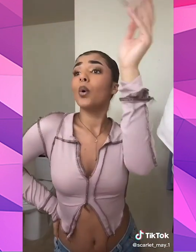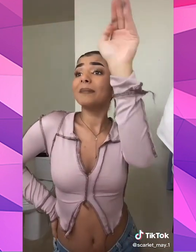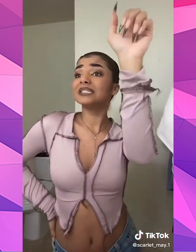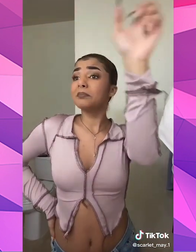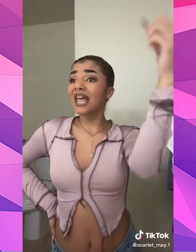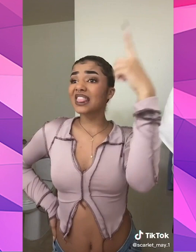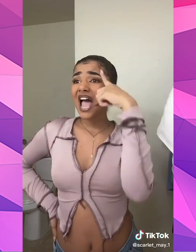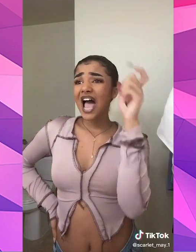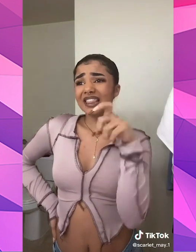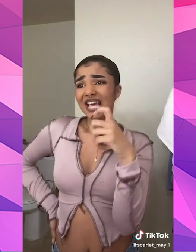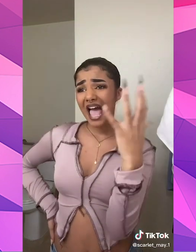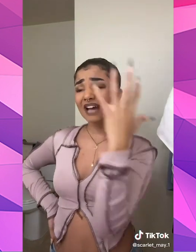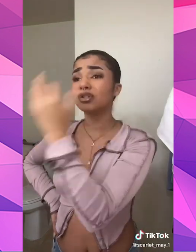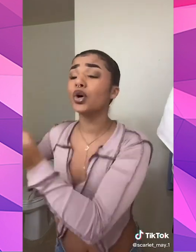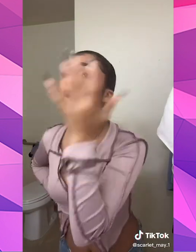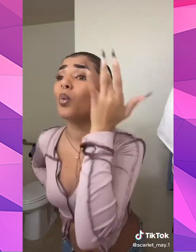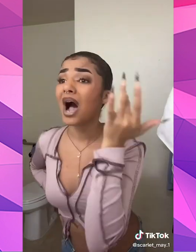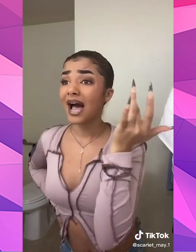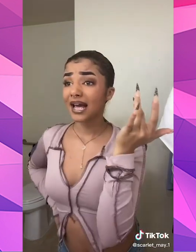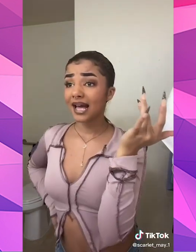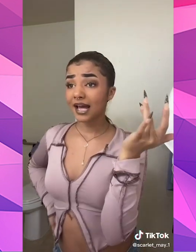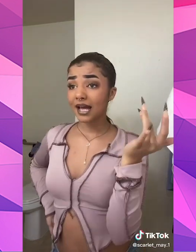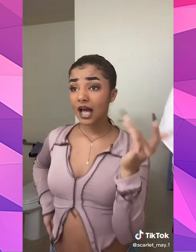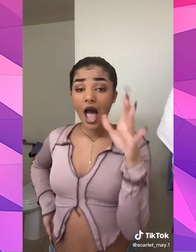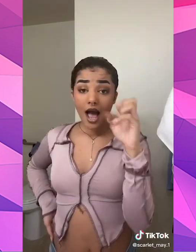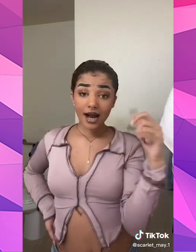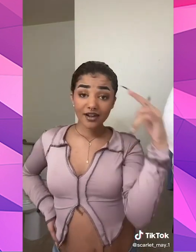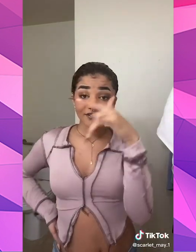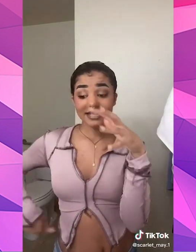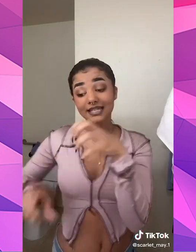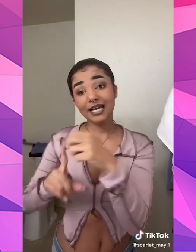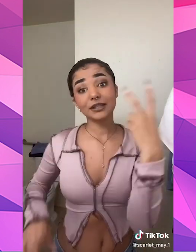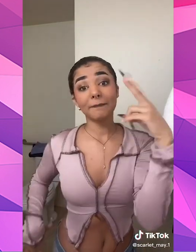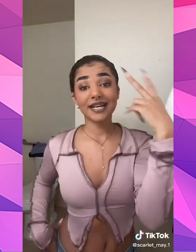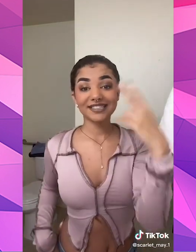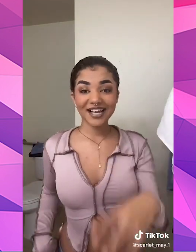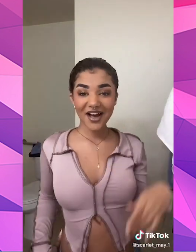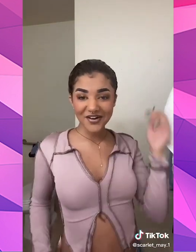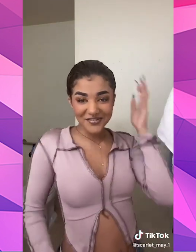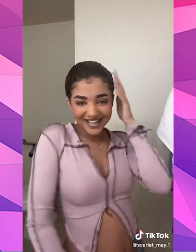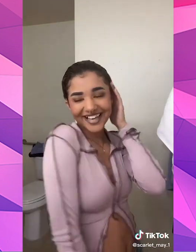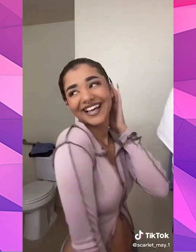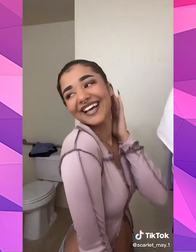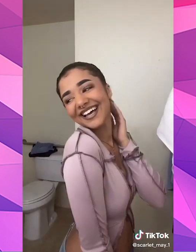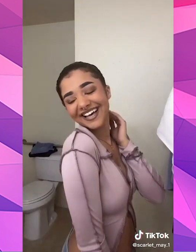Mrs. Smith, think I have to go Why? I have a flight to catch to Mexico